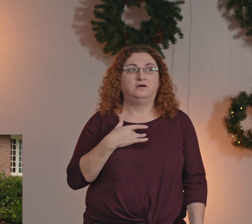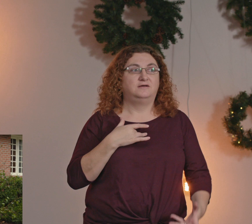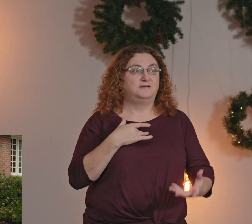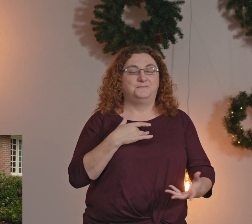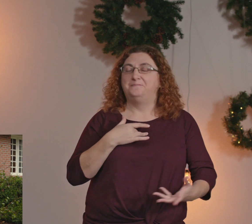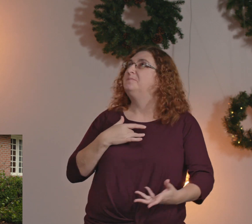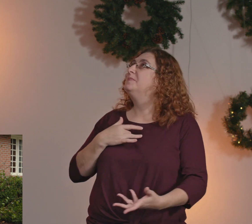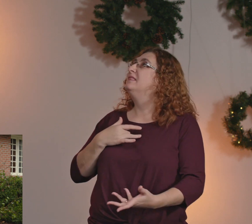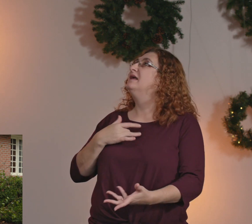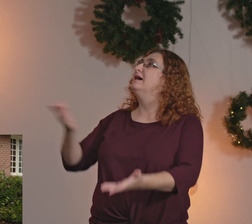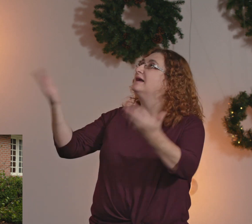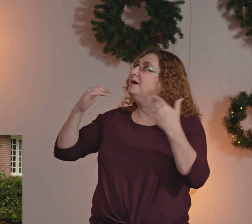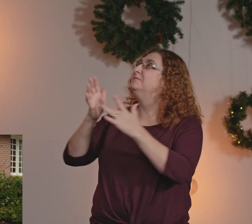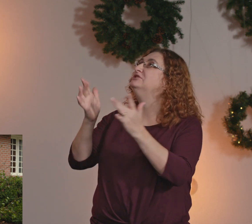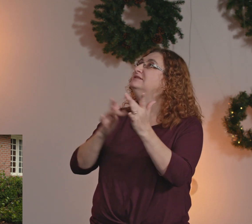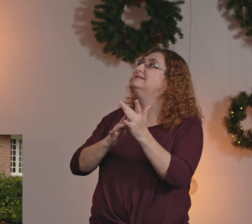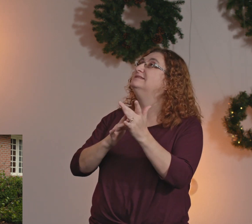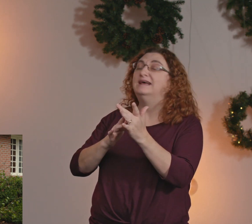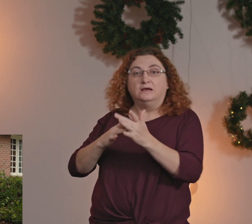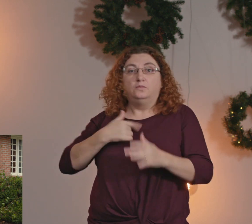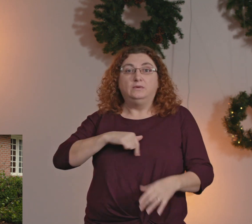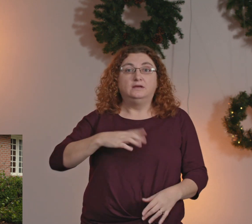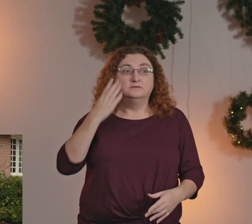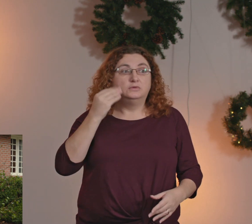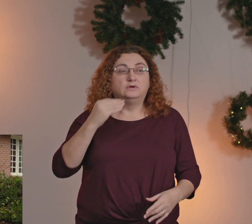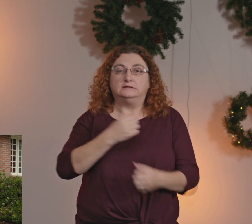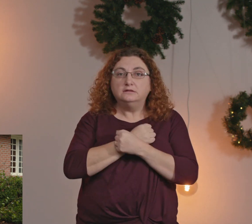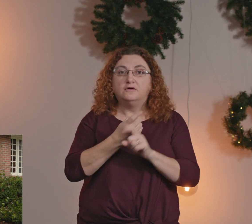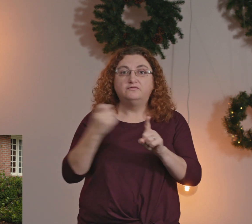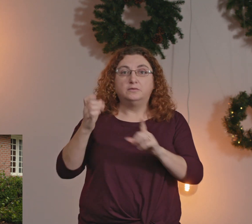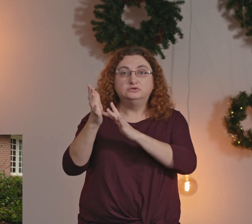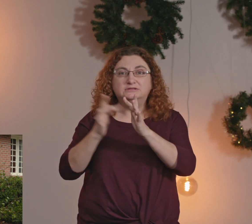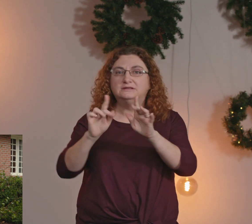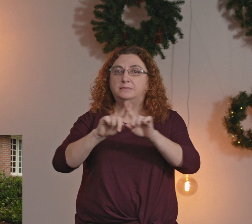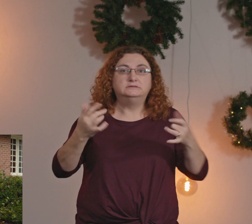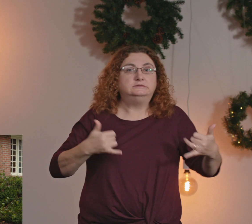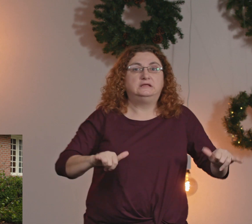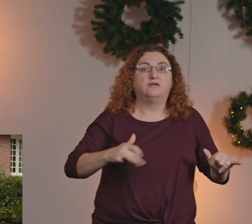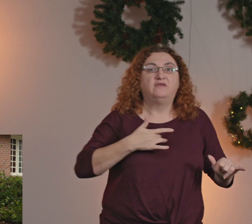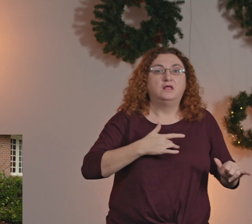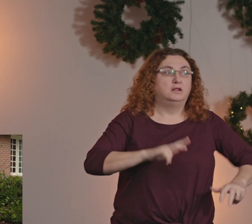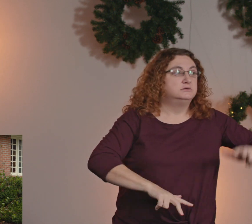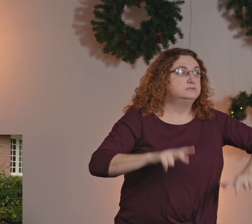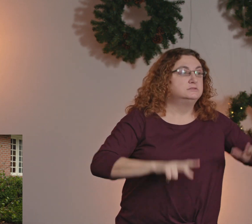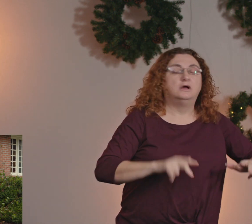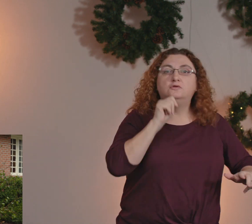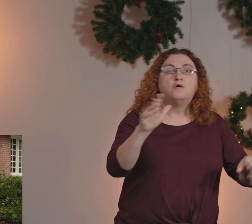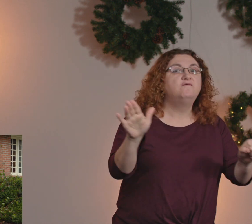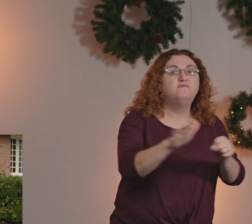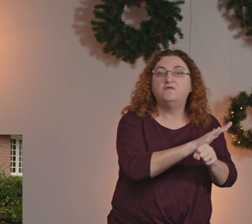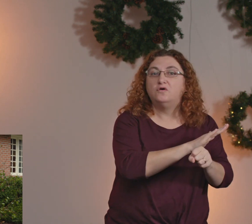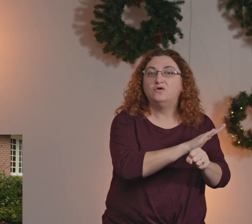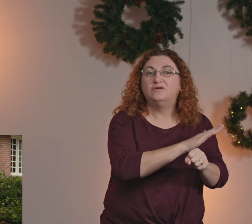of those realities. We do experience love from Jesus truly, and yet not fully. We